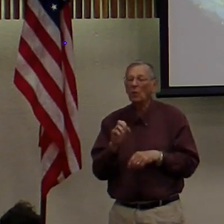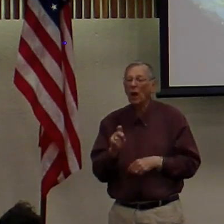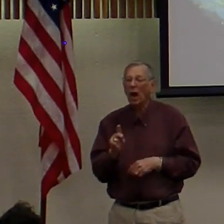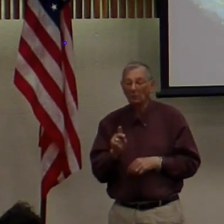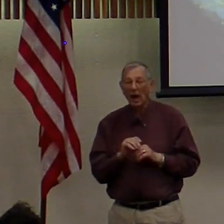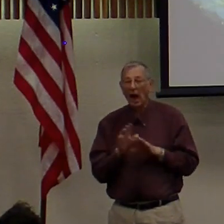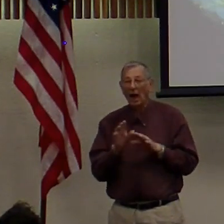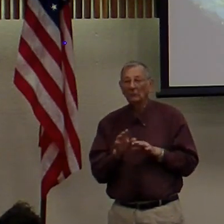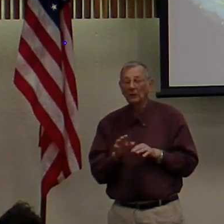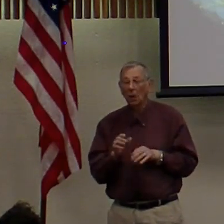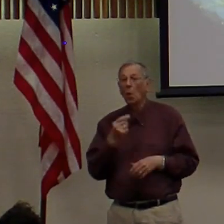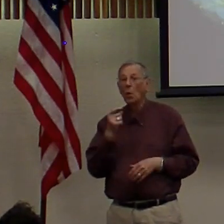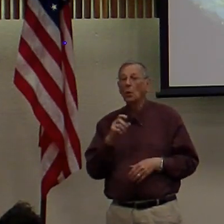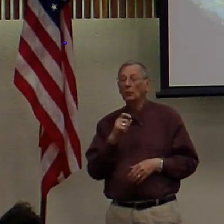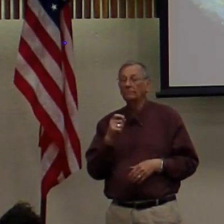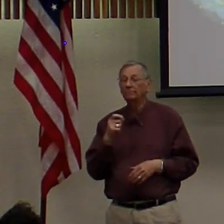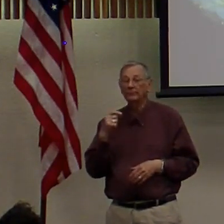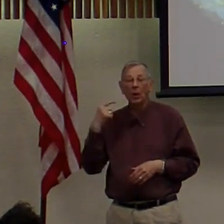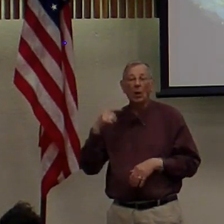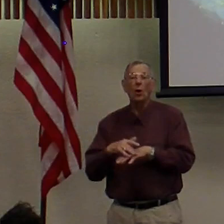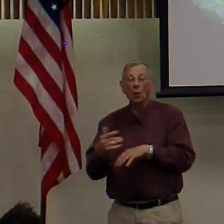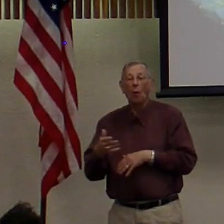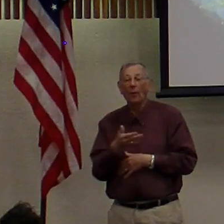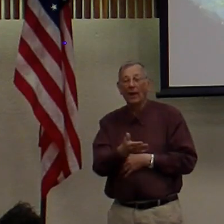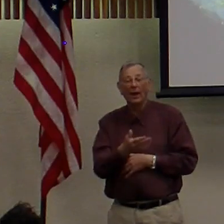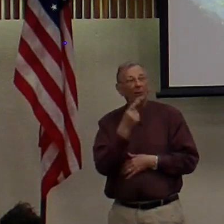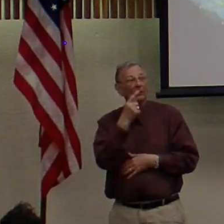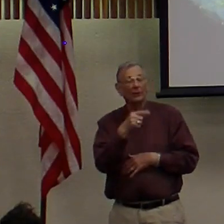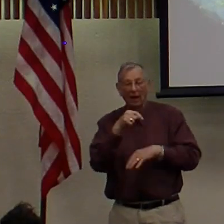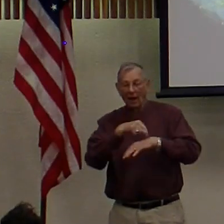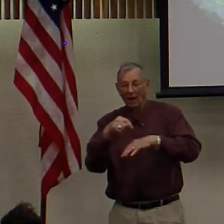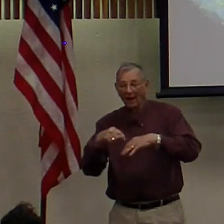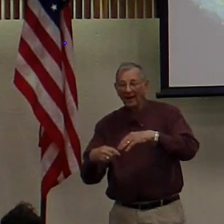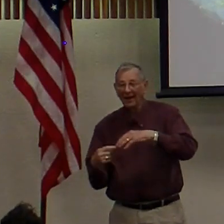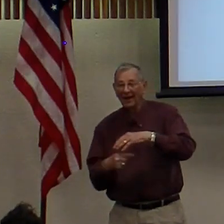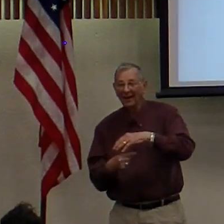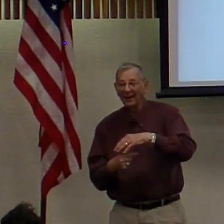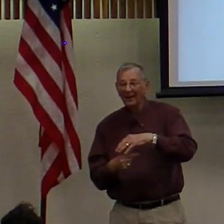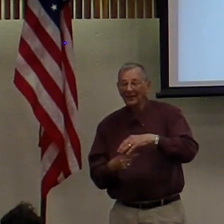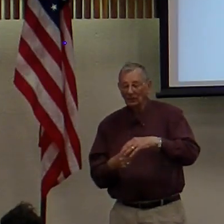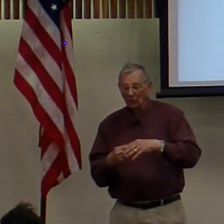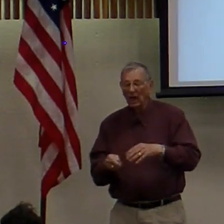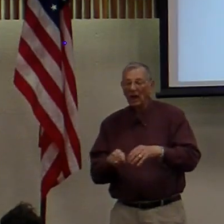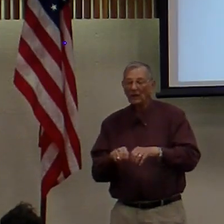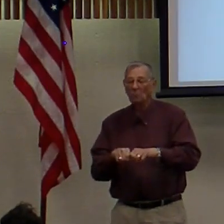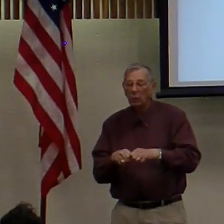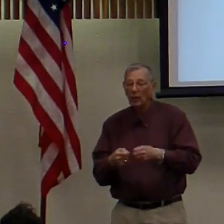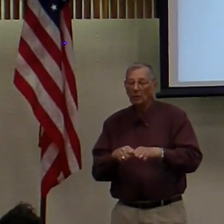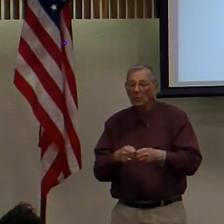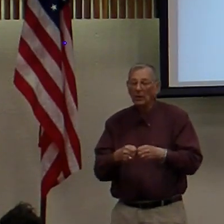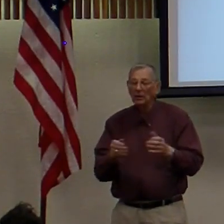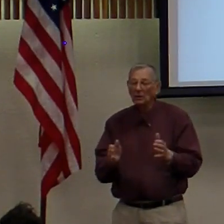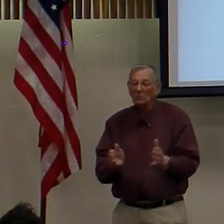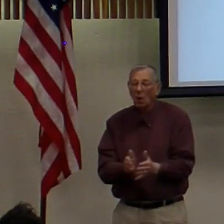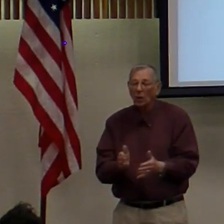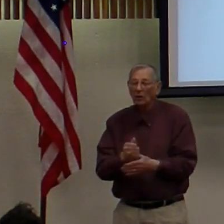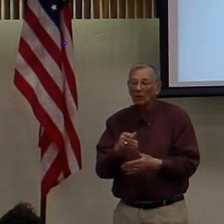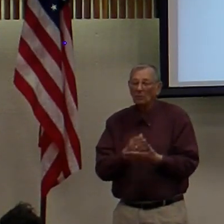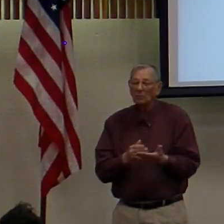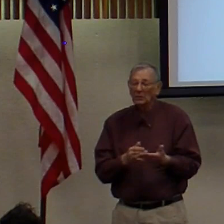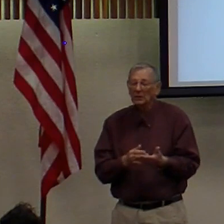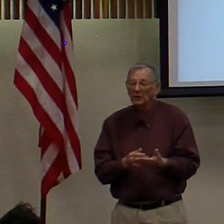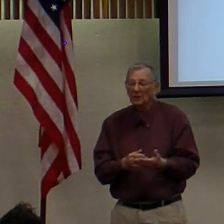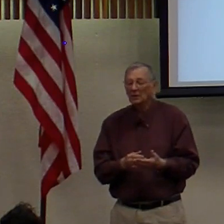it's obvious that there's gold scattered throughout that. Well, it's then broken up into manageable pieces. And